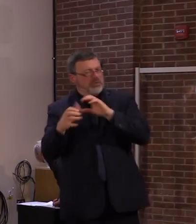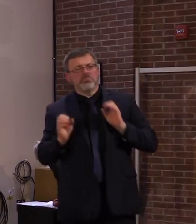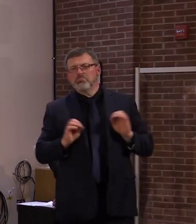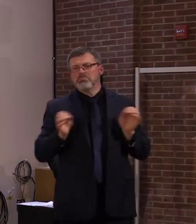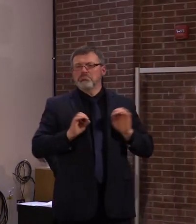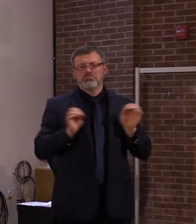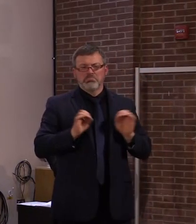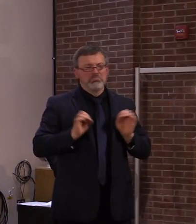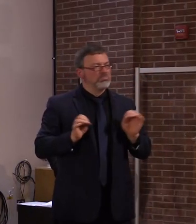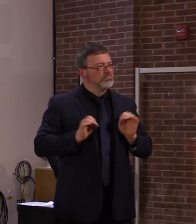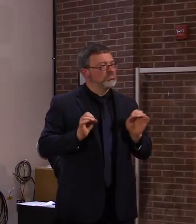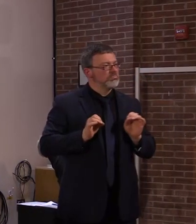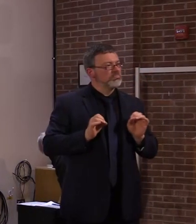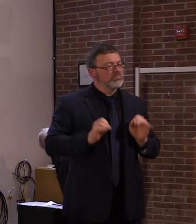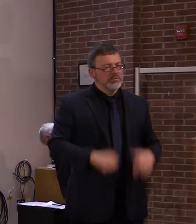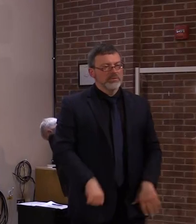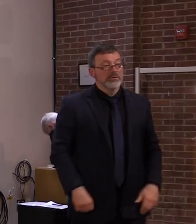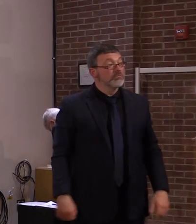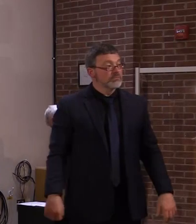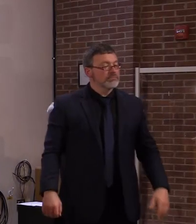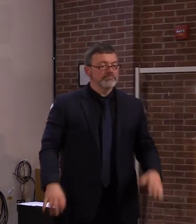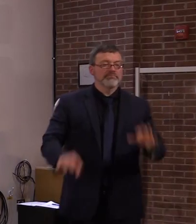Okay, thank you, Dr. Levine. Thank you, Governor.